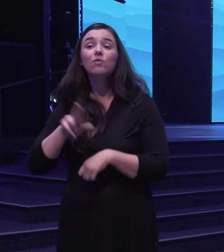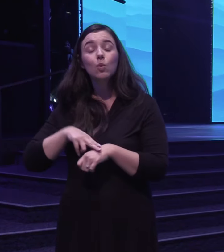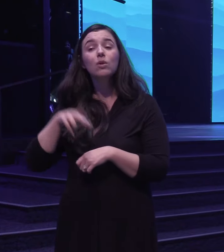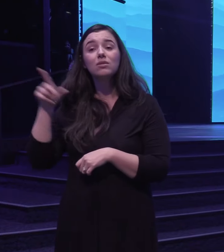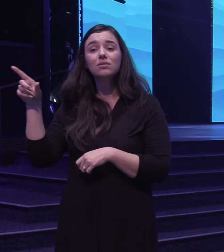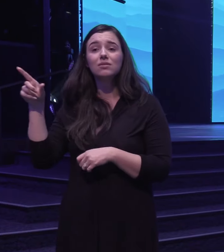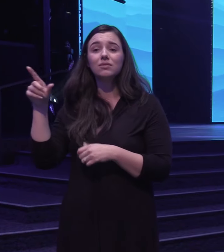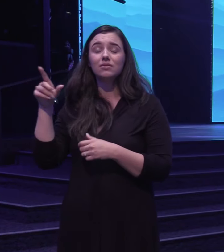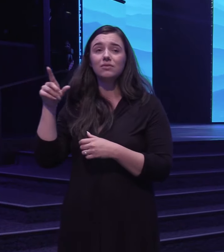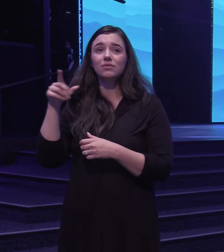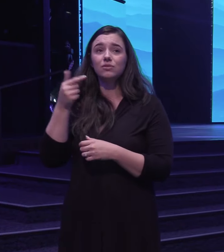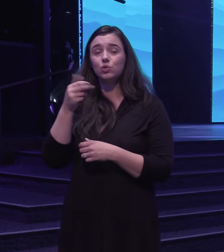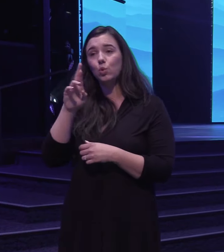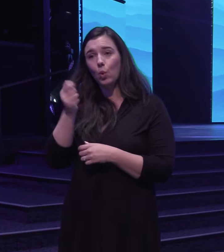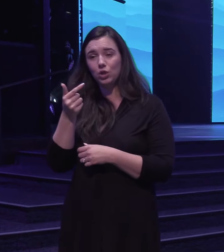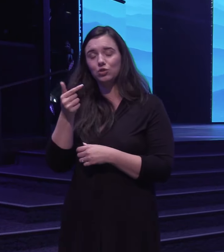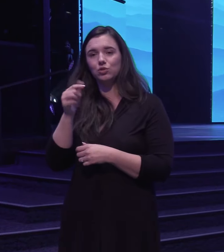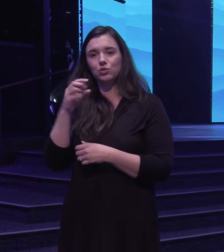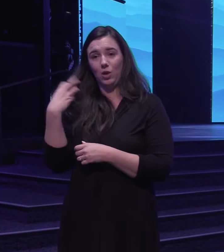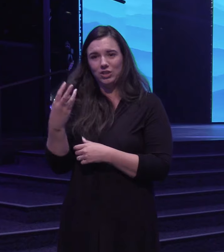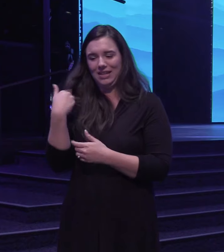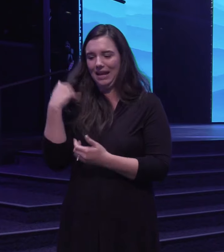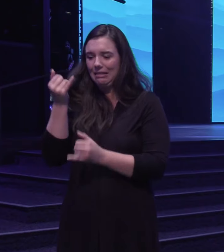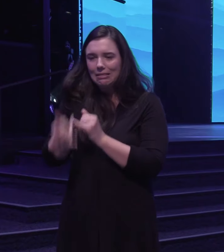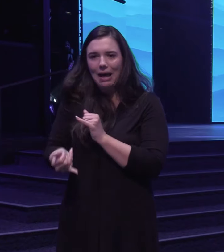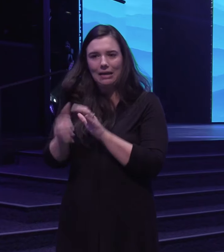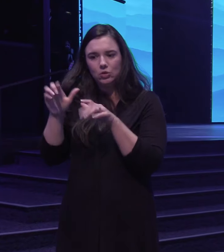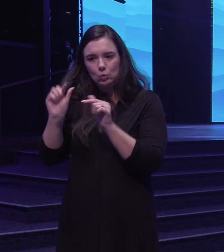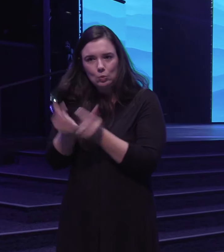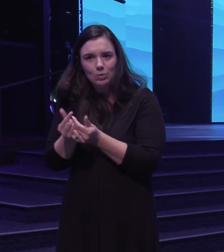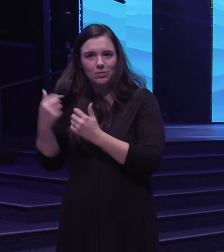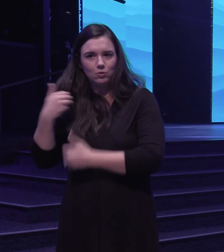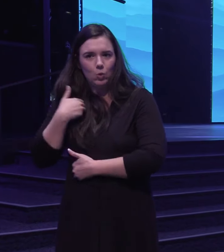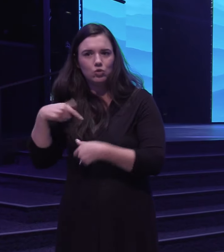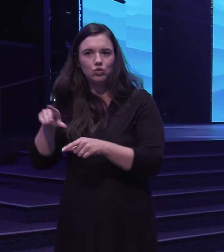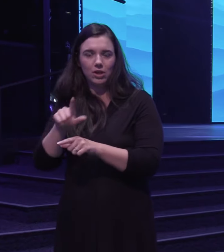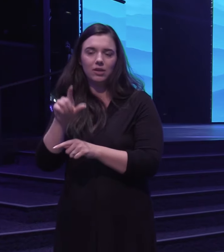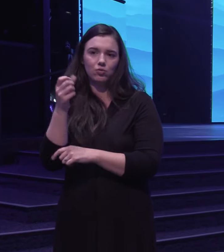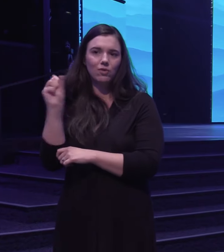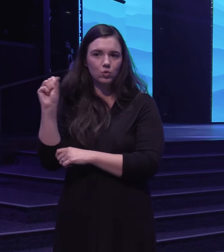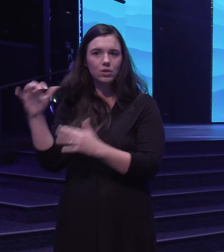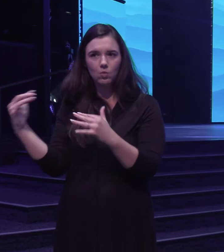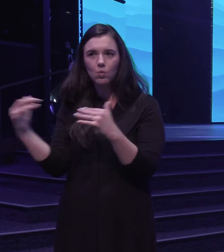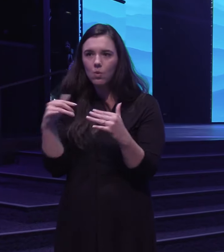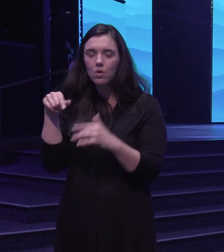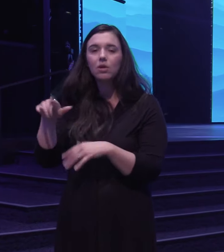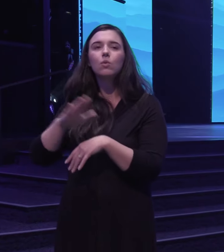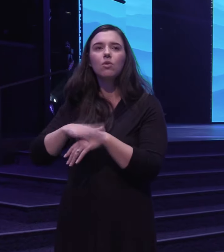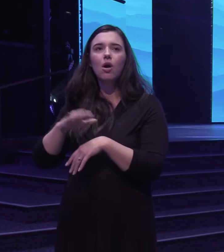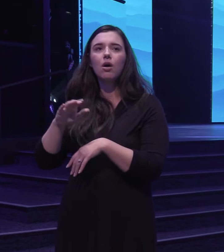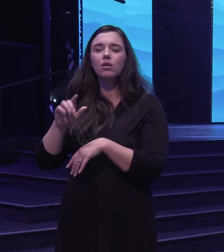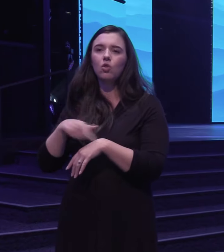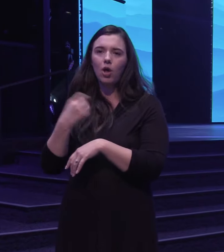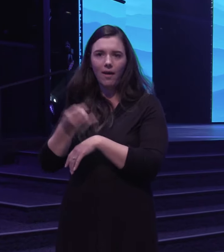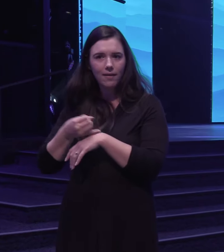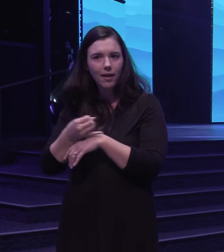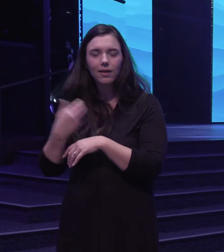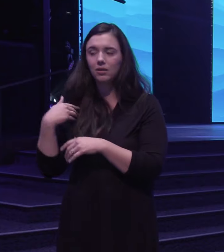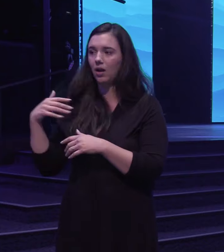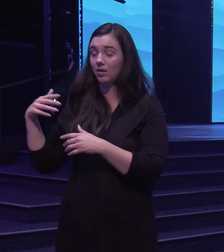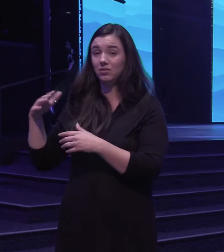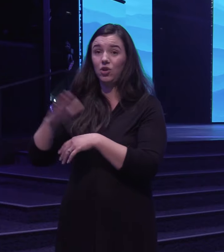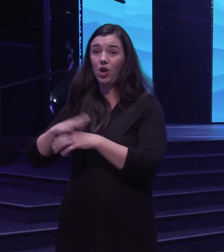was down to his last battalion of soldiers during the Great Revolutionary War, and they were on Long Island, surrounded